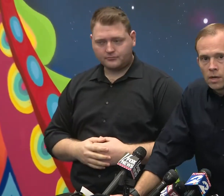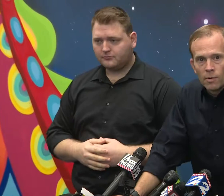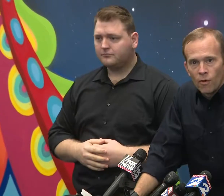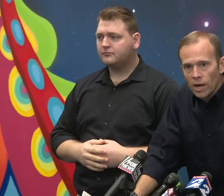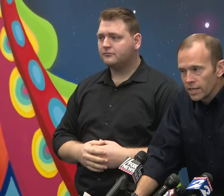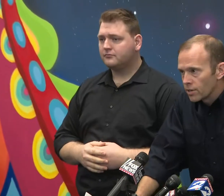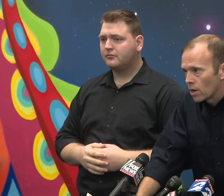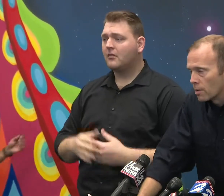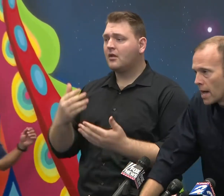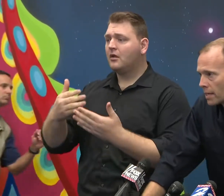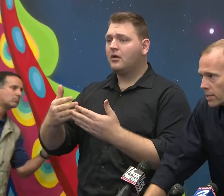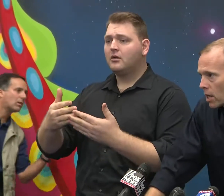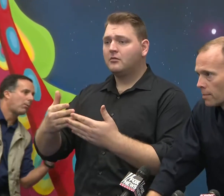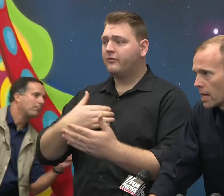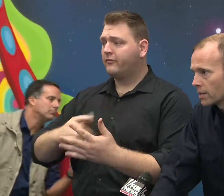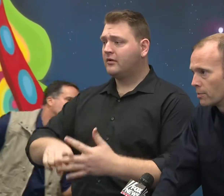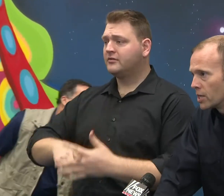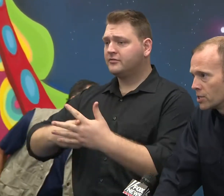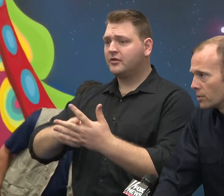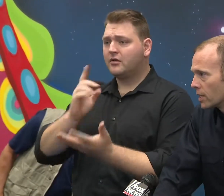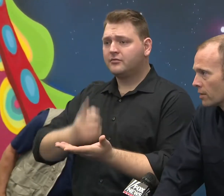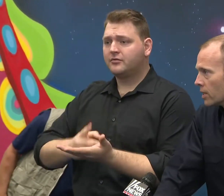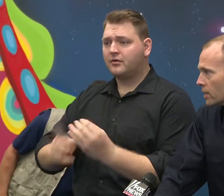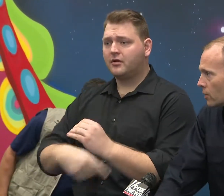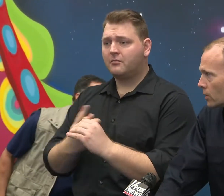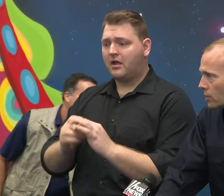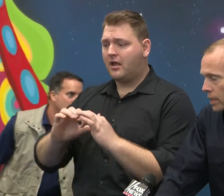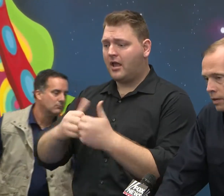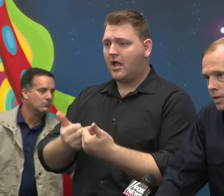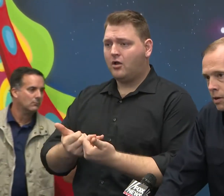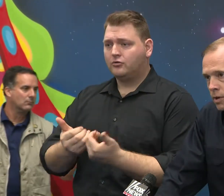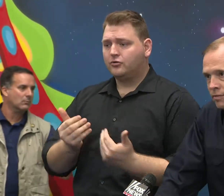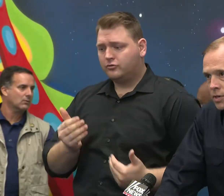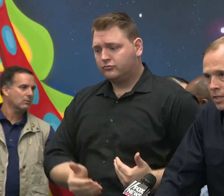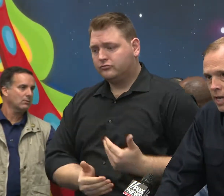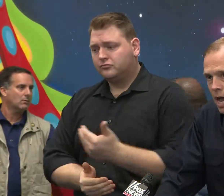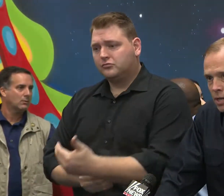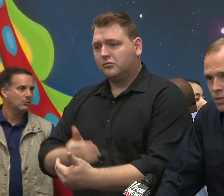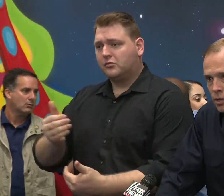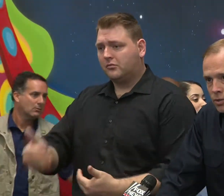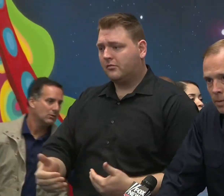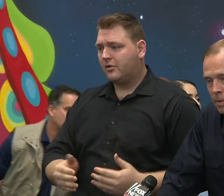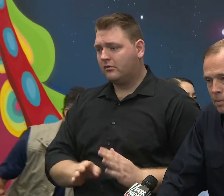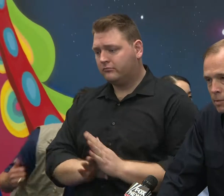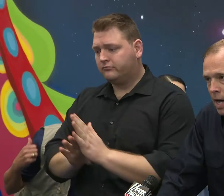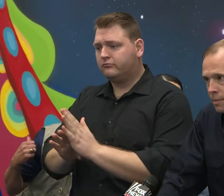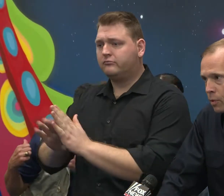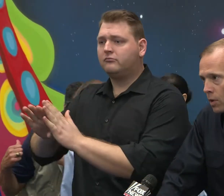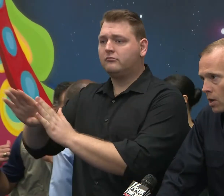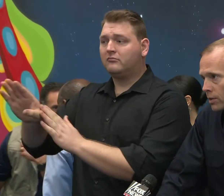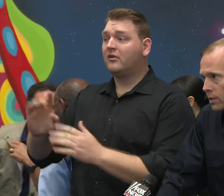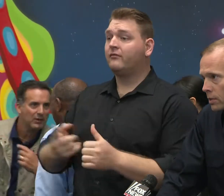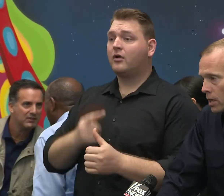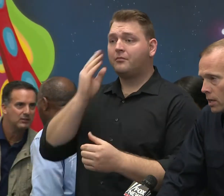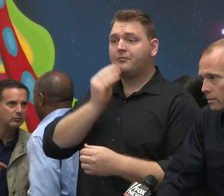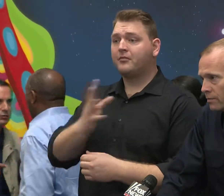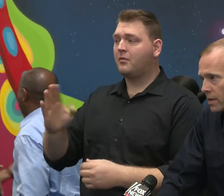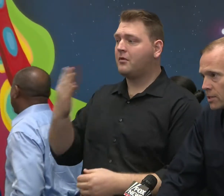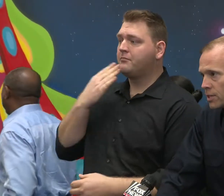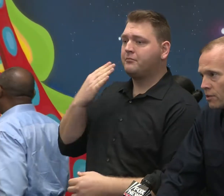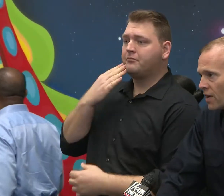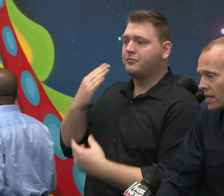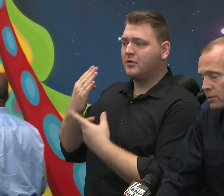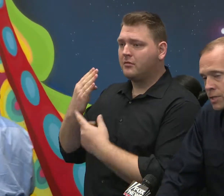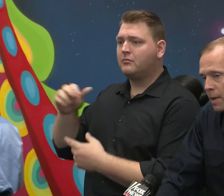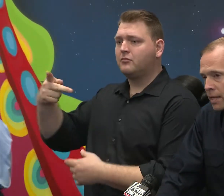Folks, before I get started about talking about the bridge to recovery and the road to recovery, I want to first acknowledge those up in Beaumont and Port Arthur.